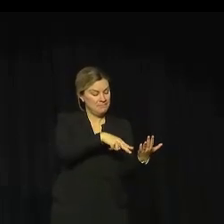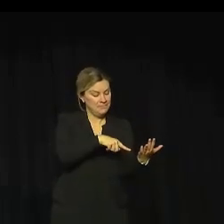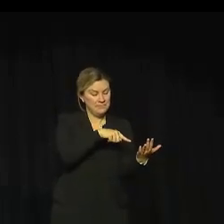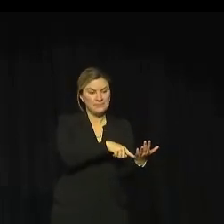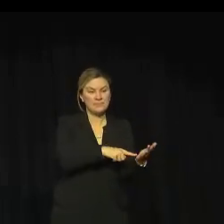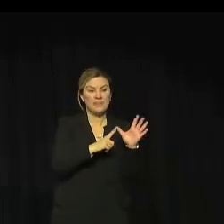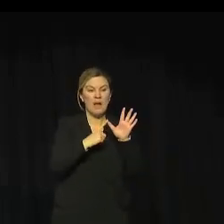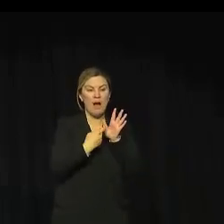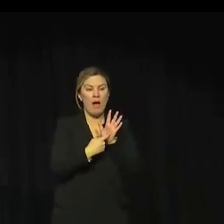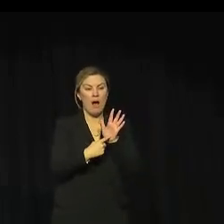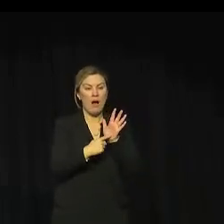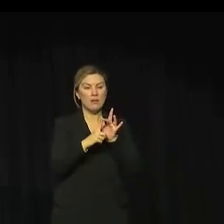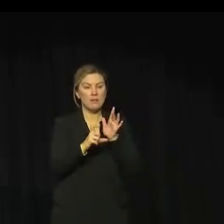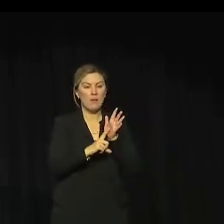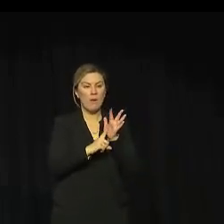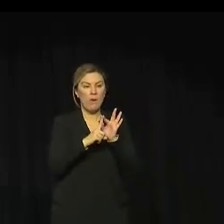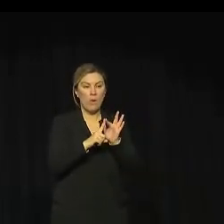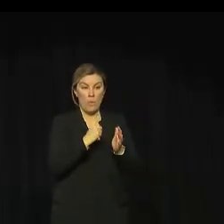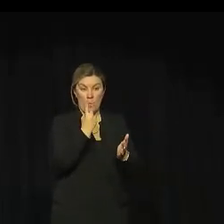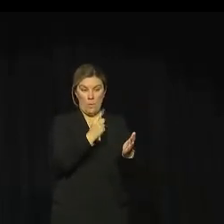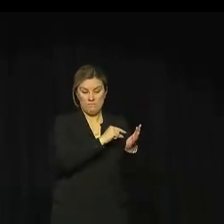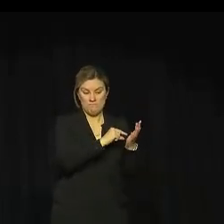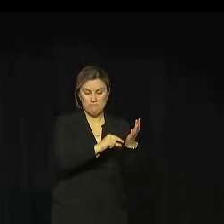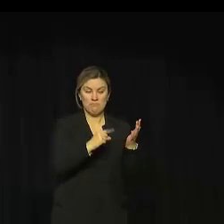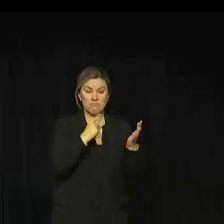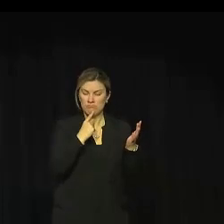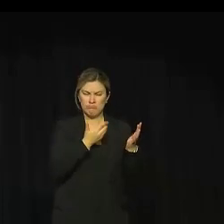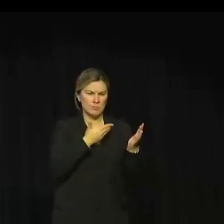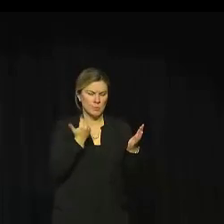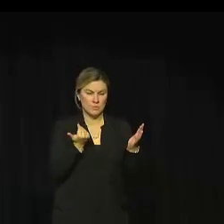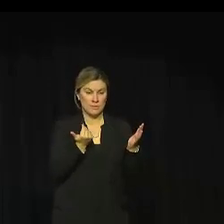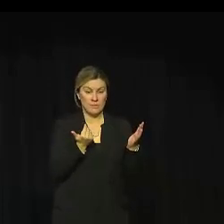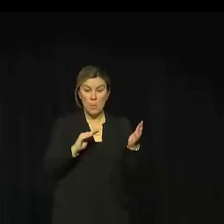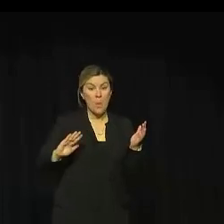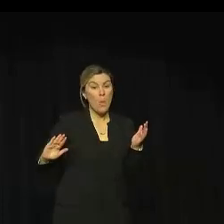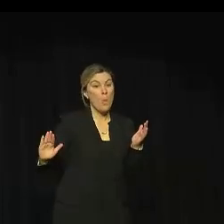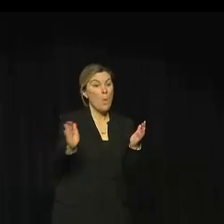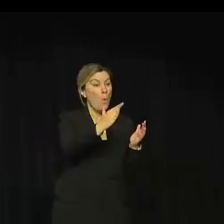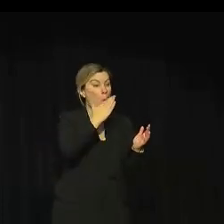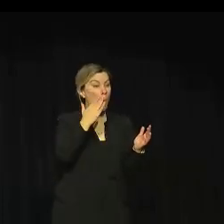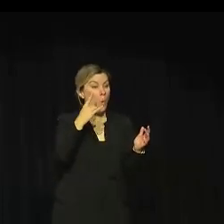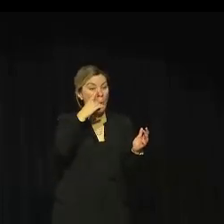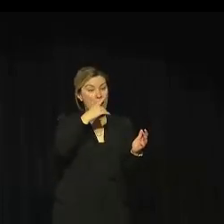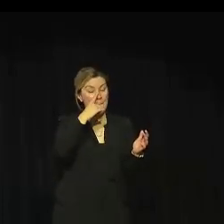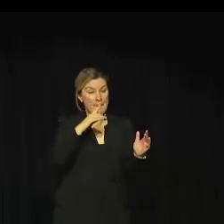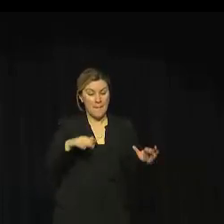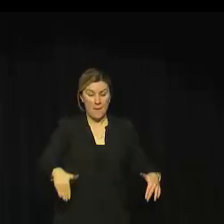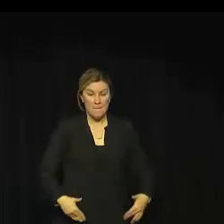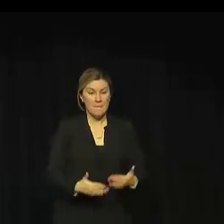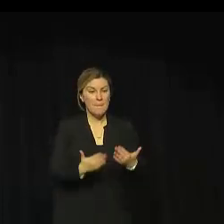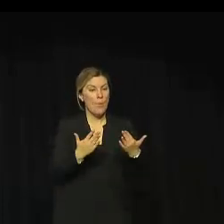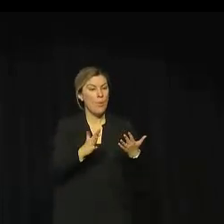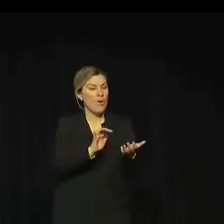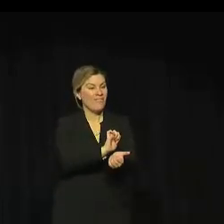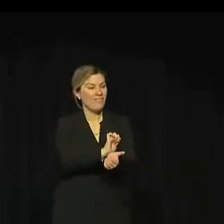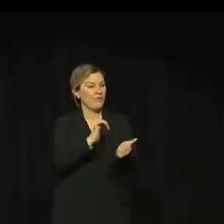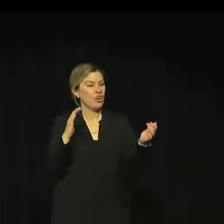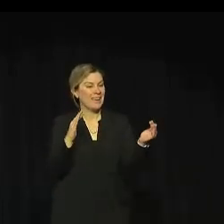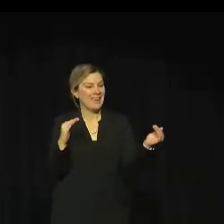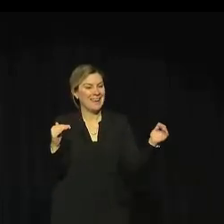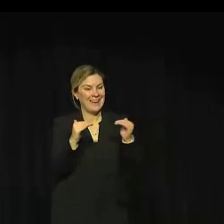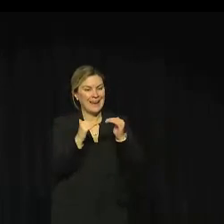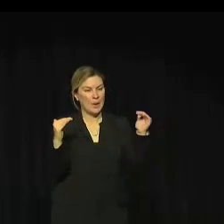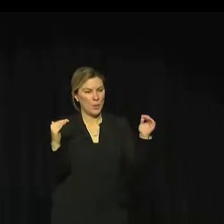article. All persons are born free and equal